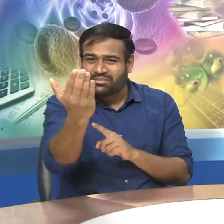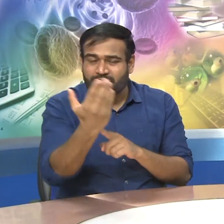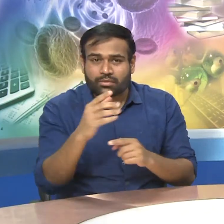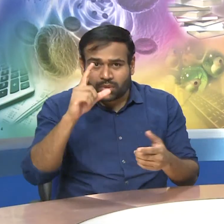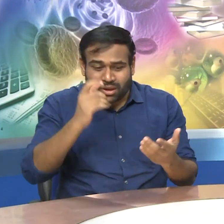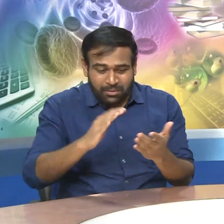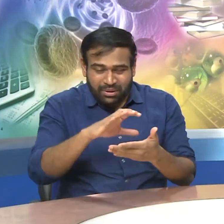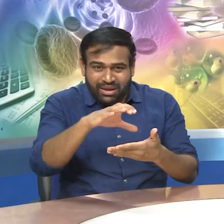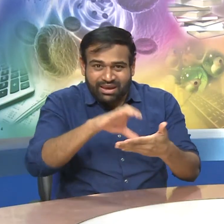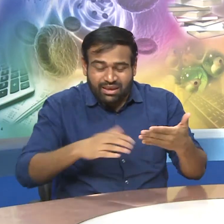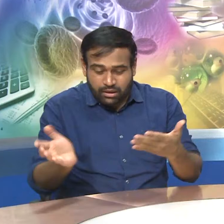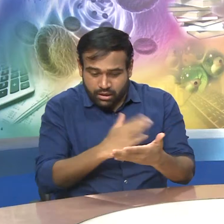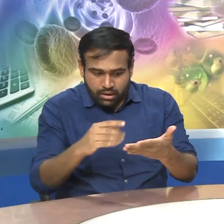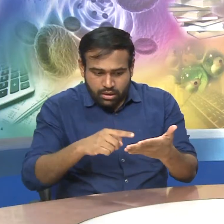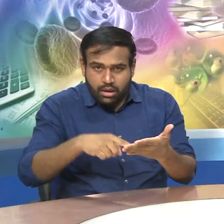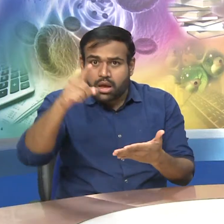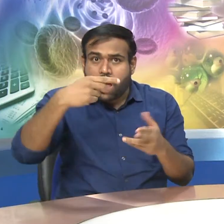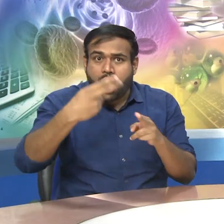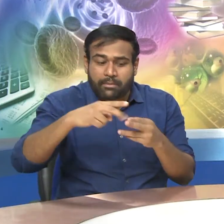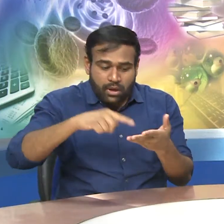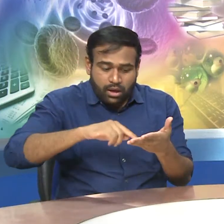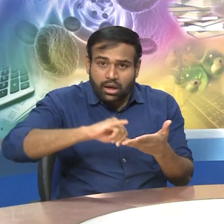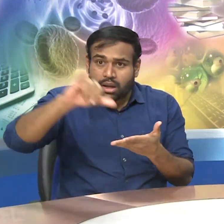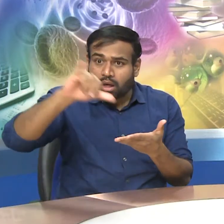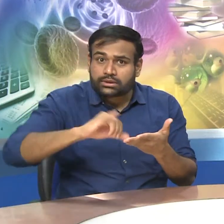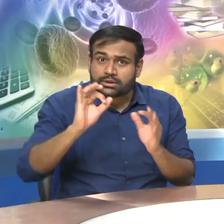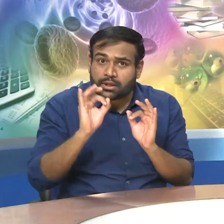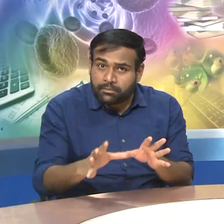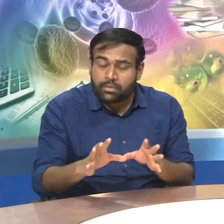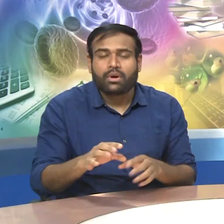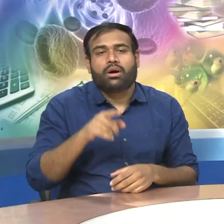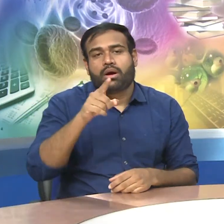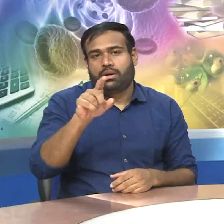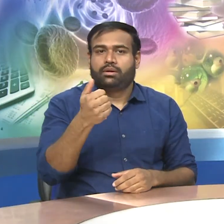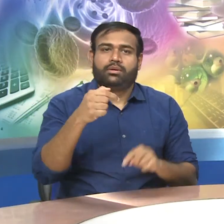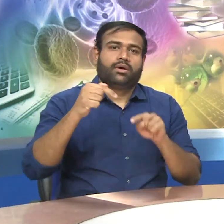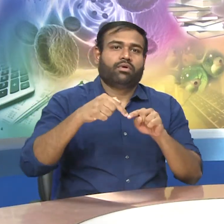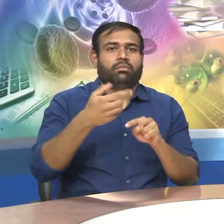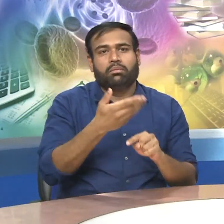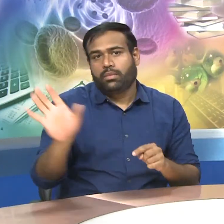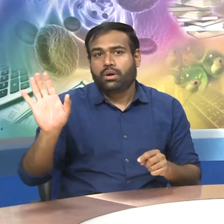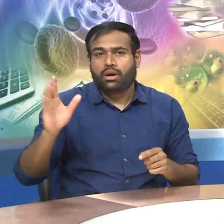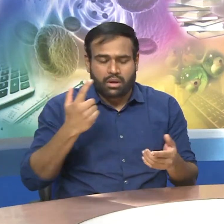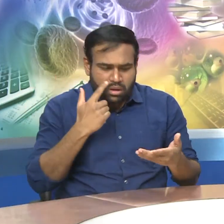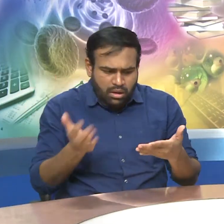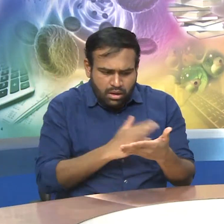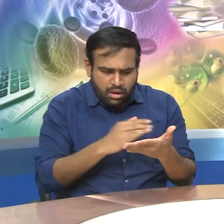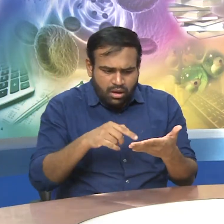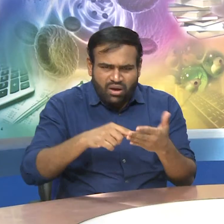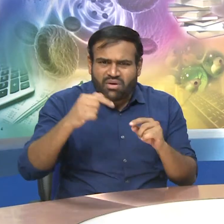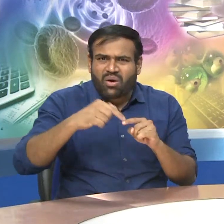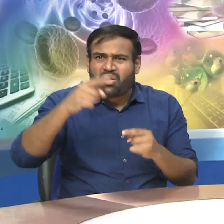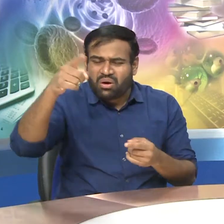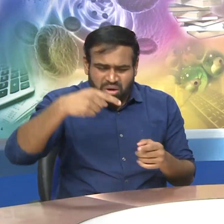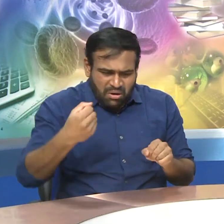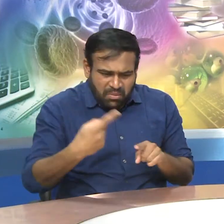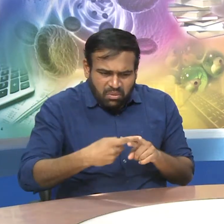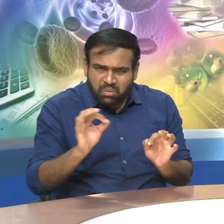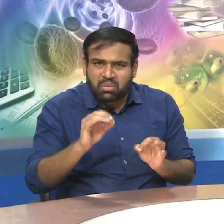which is officially called the electoral roll and is commonly known